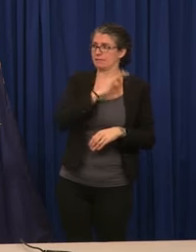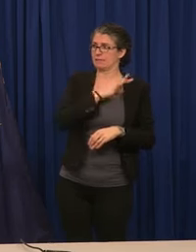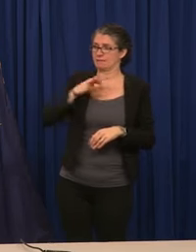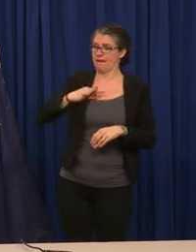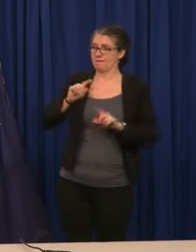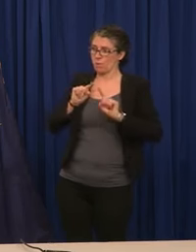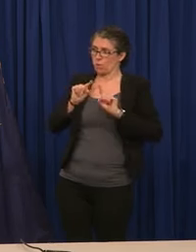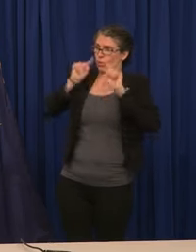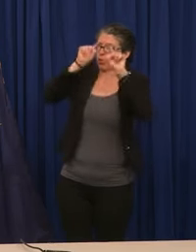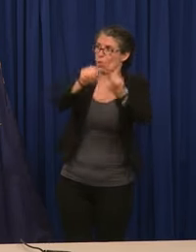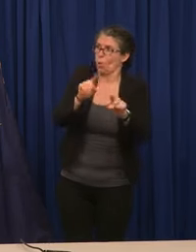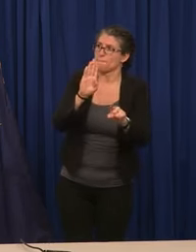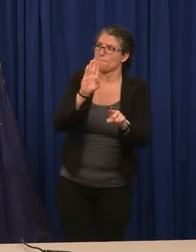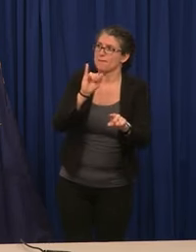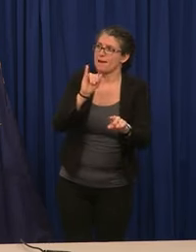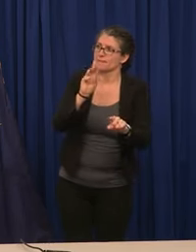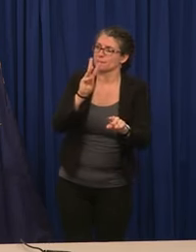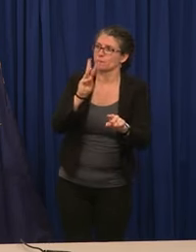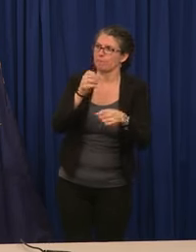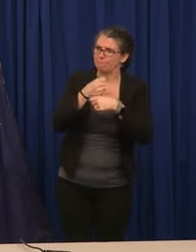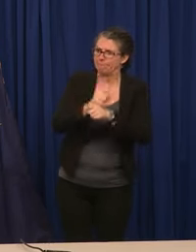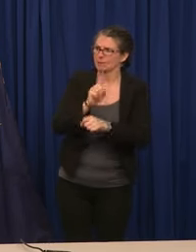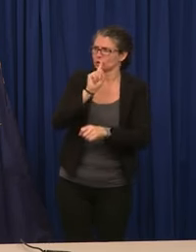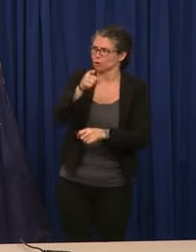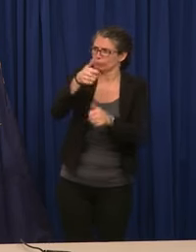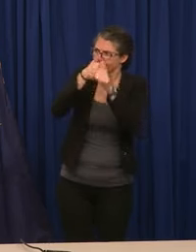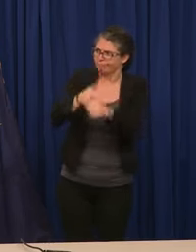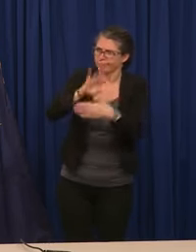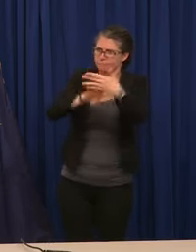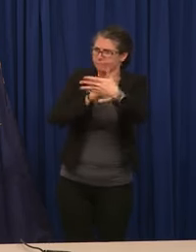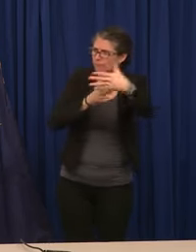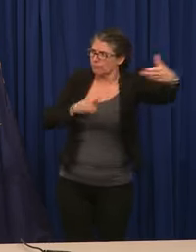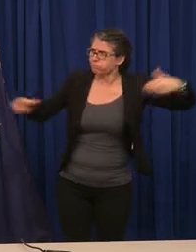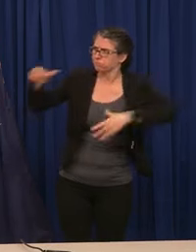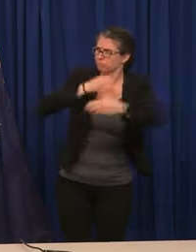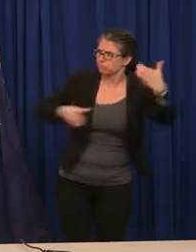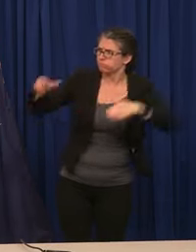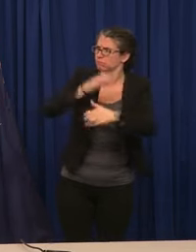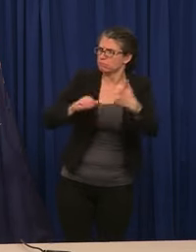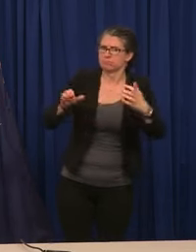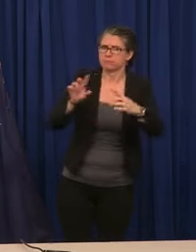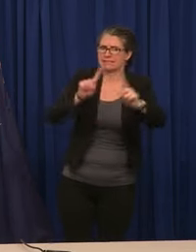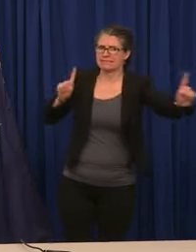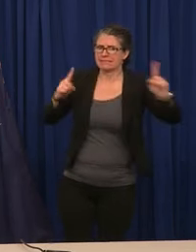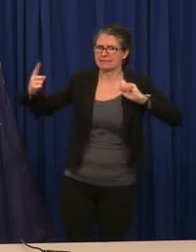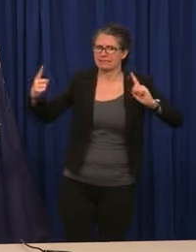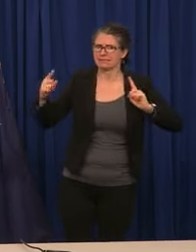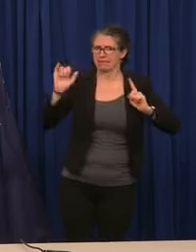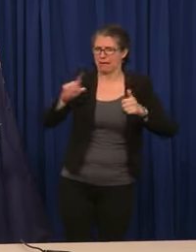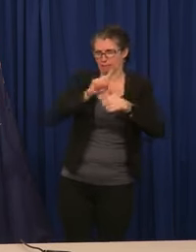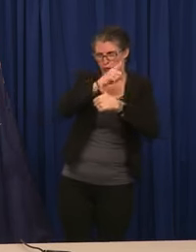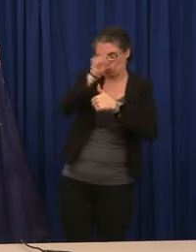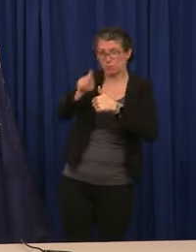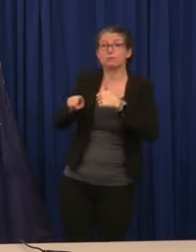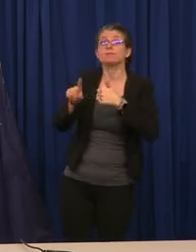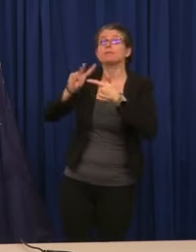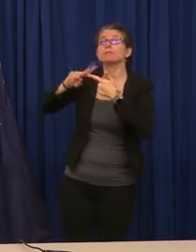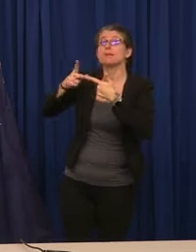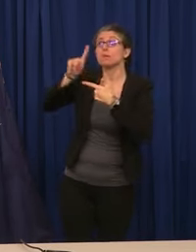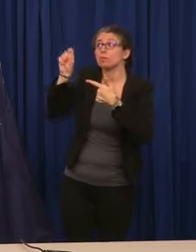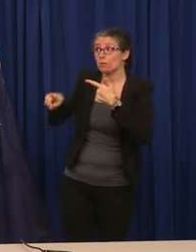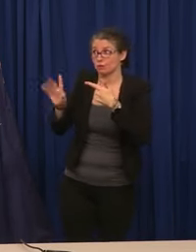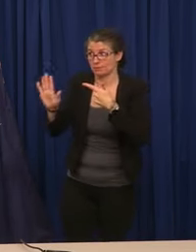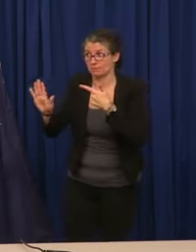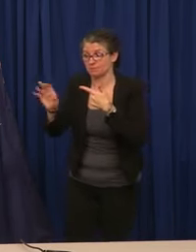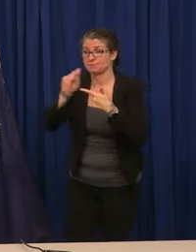employer? And did you have a second question, Don? Yes, the second question, which has come up in the past, but I thought I'd